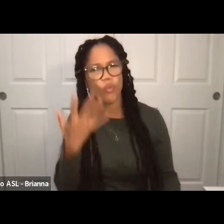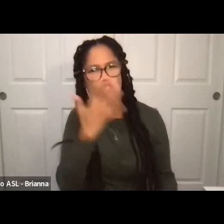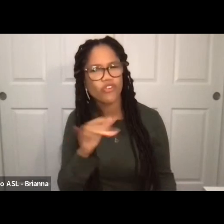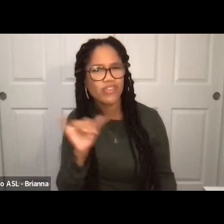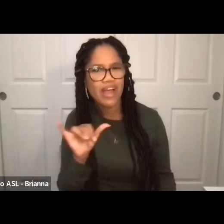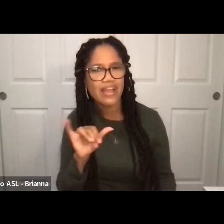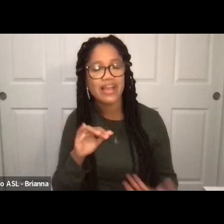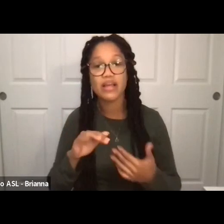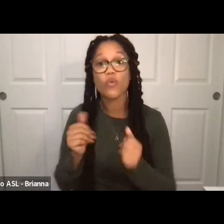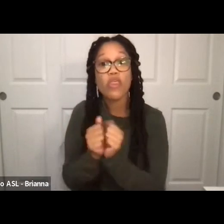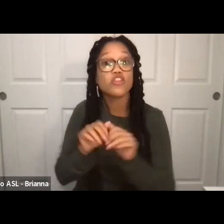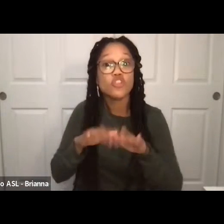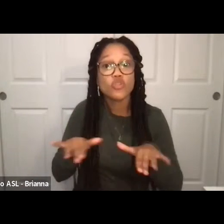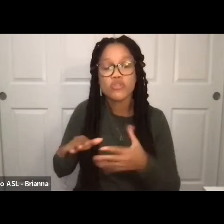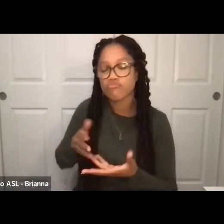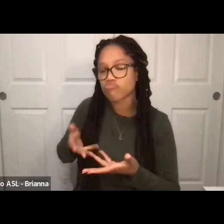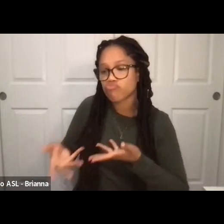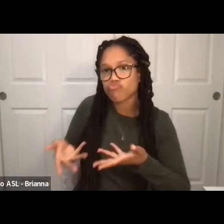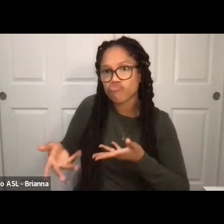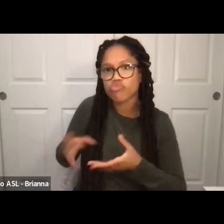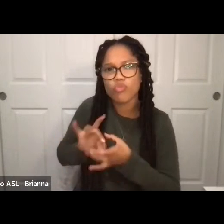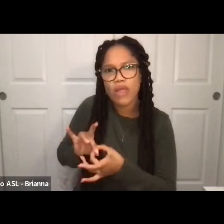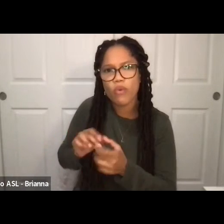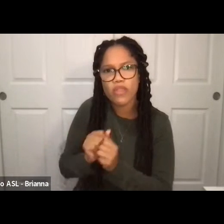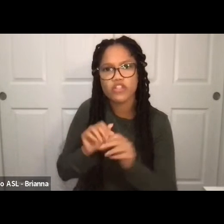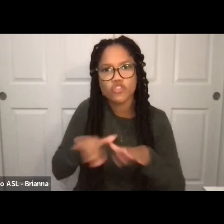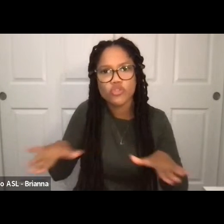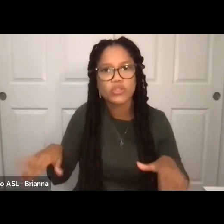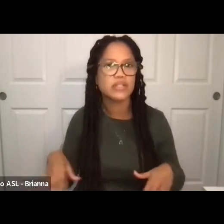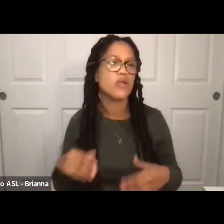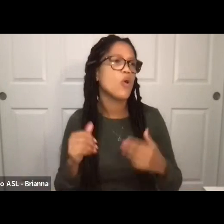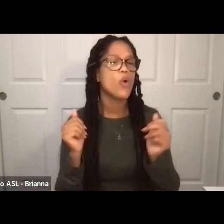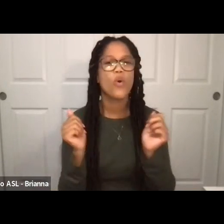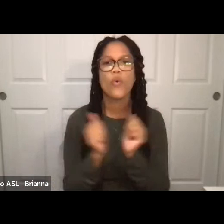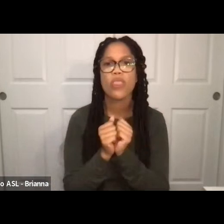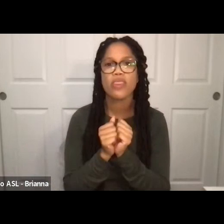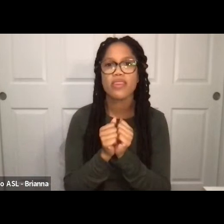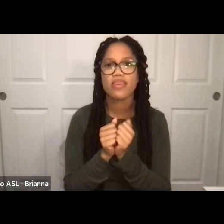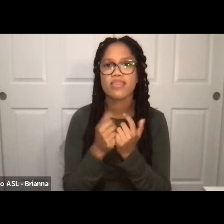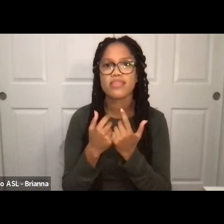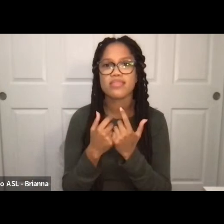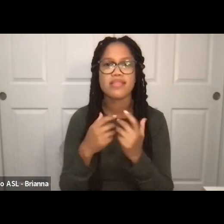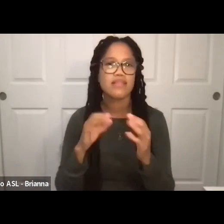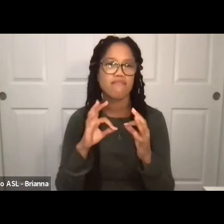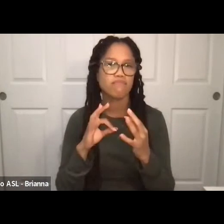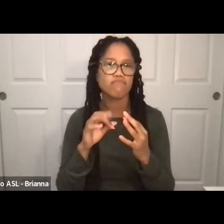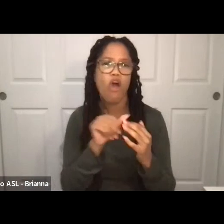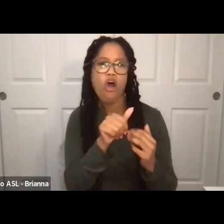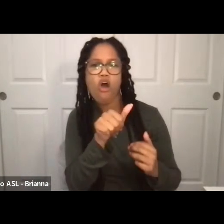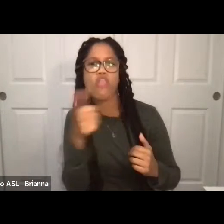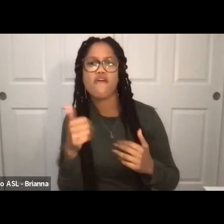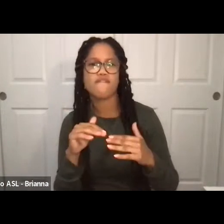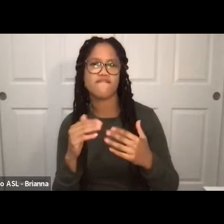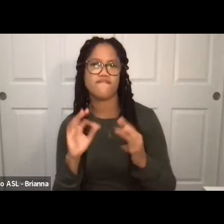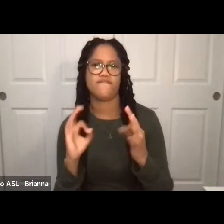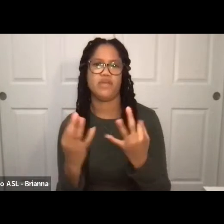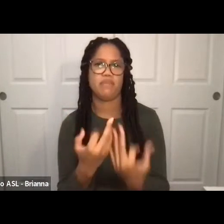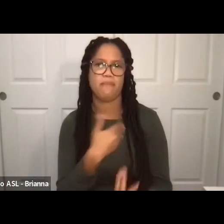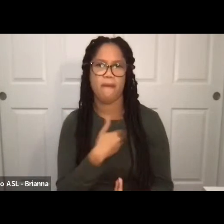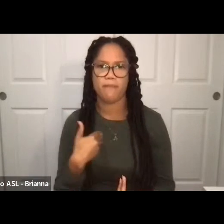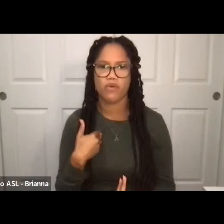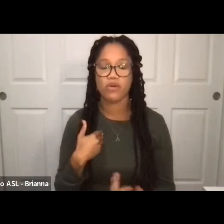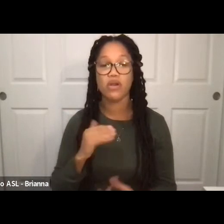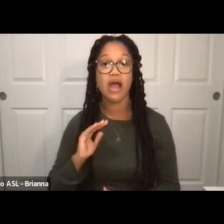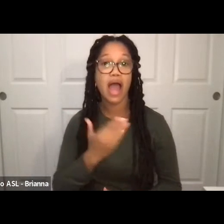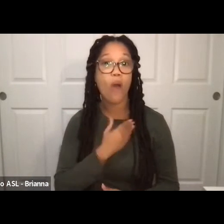relate to our children, how we relate to our loved ones within the household? How do we relate to our neighborhoods?